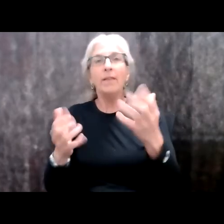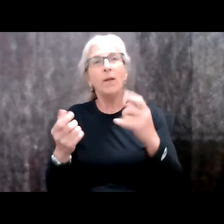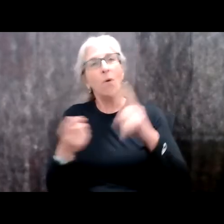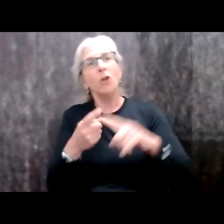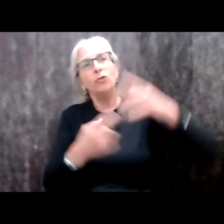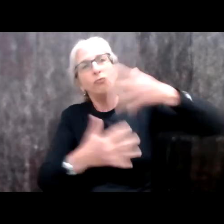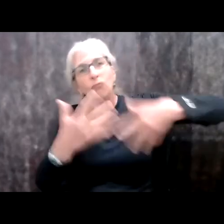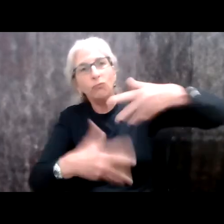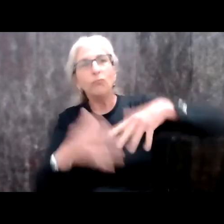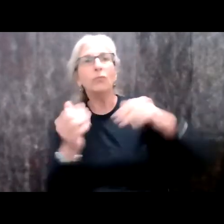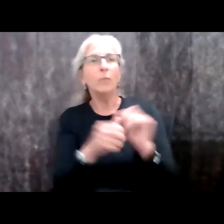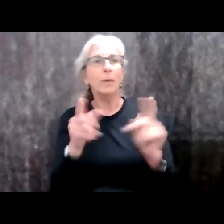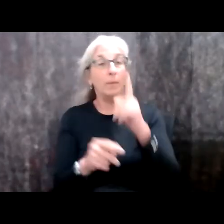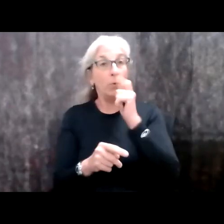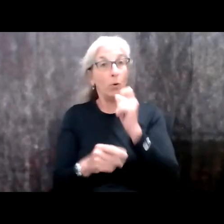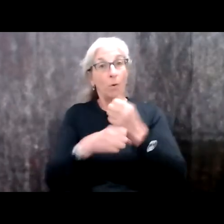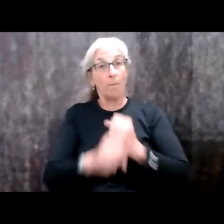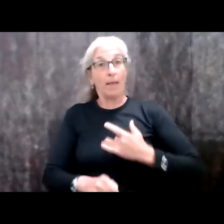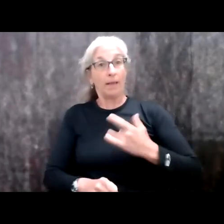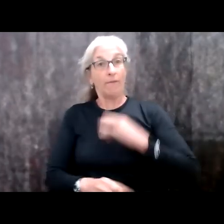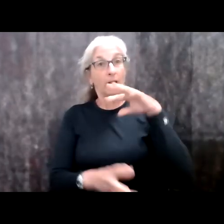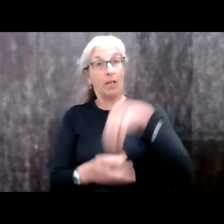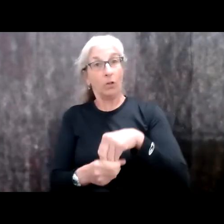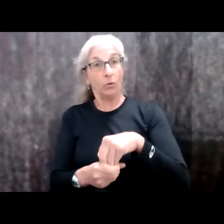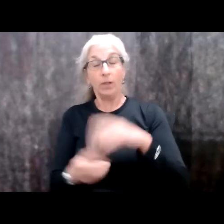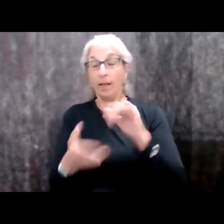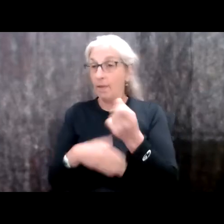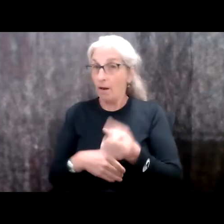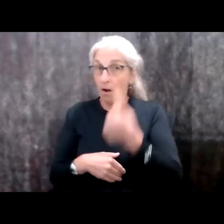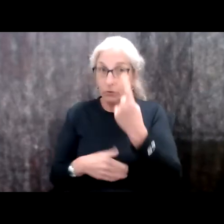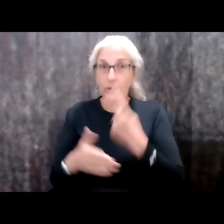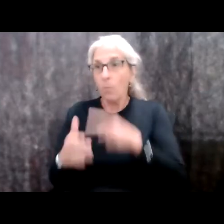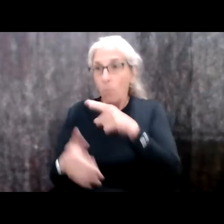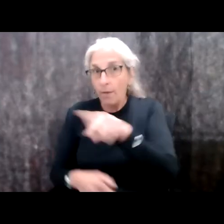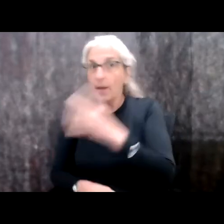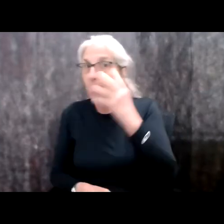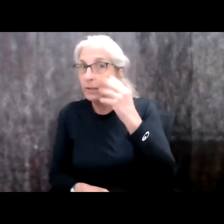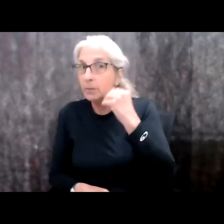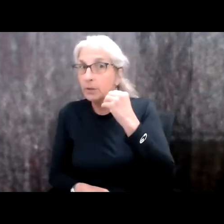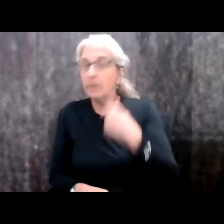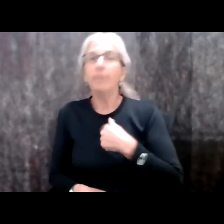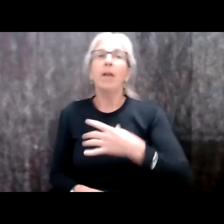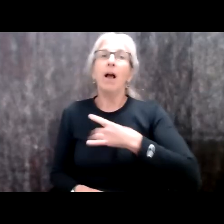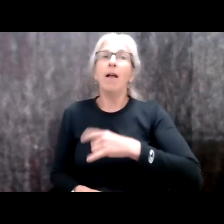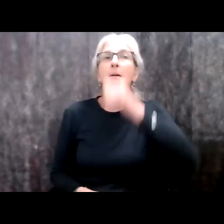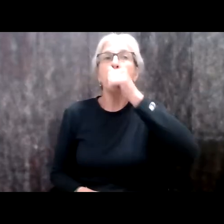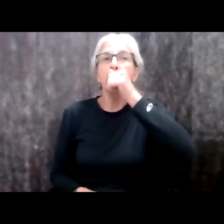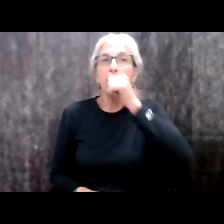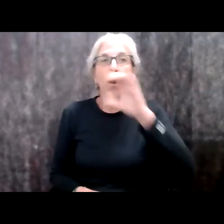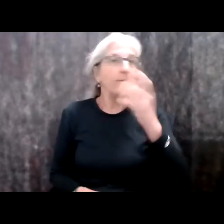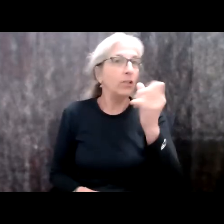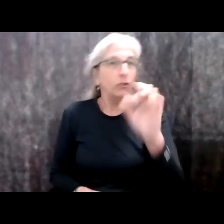feel included. They want to be around people who understand what they're going through. And so I love the private school, charter school,